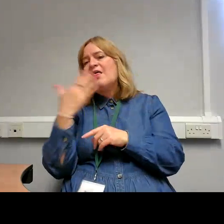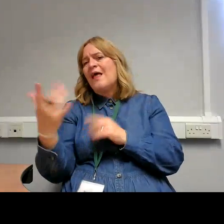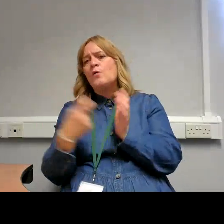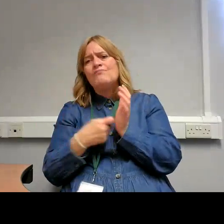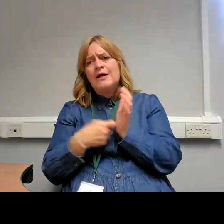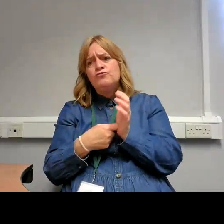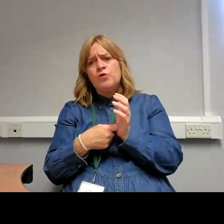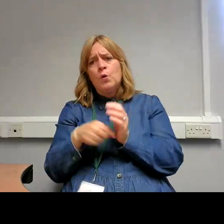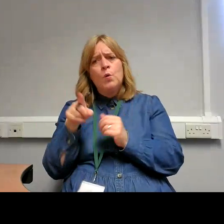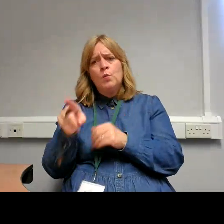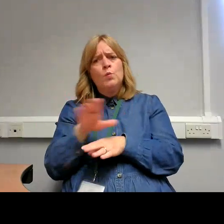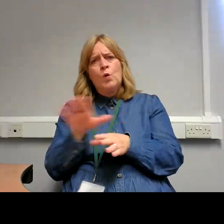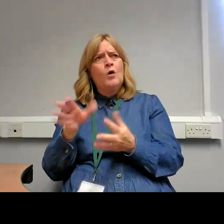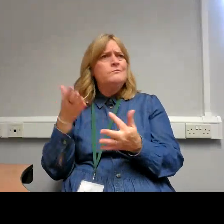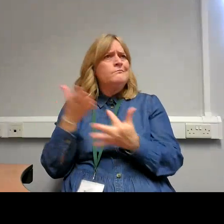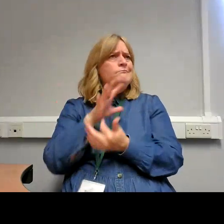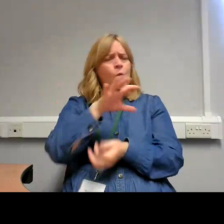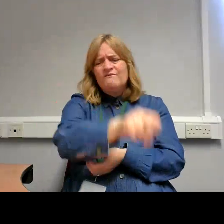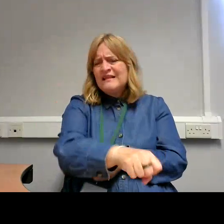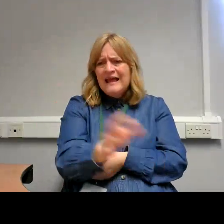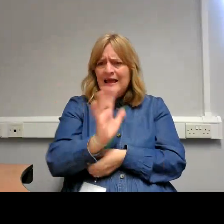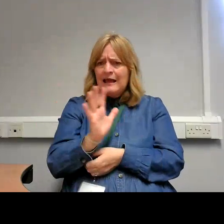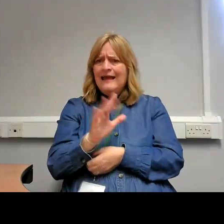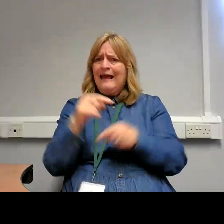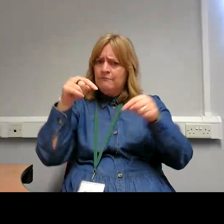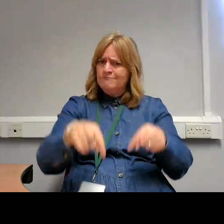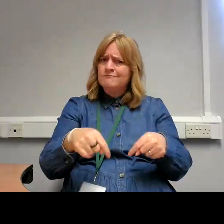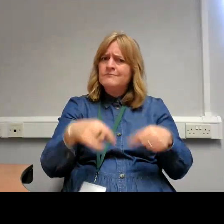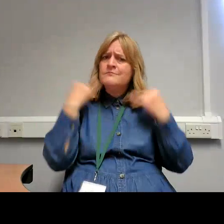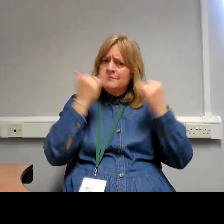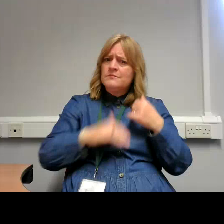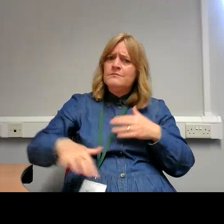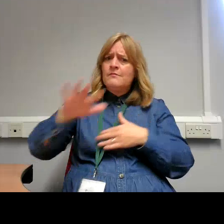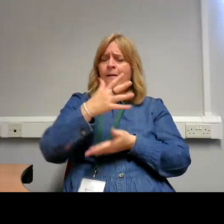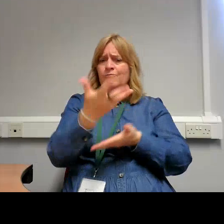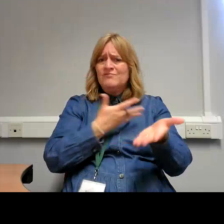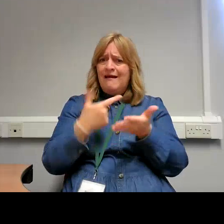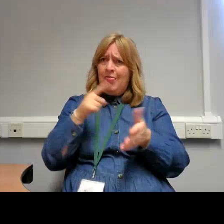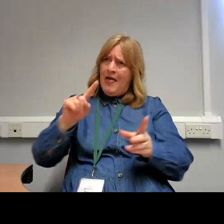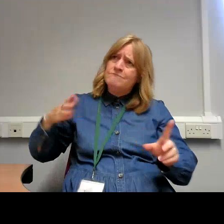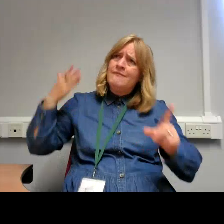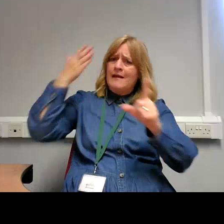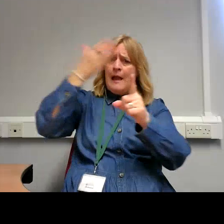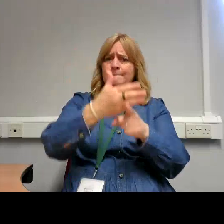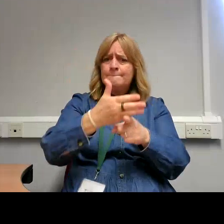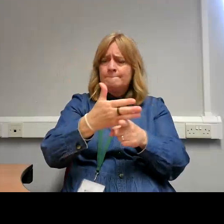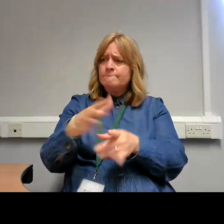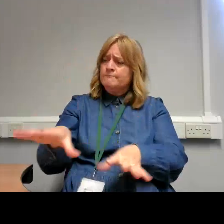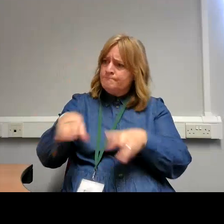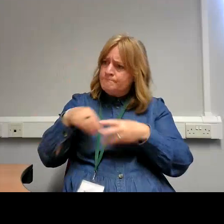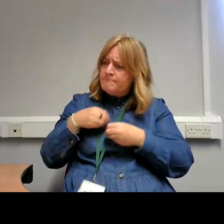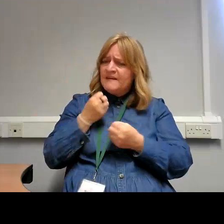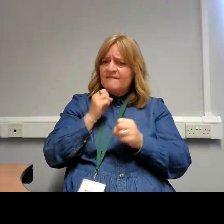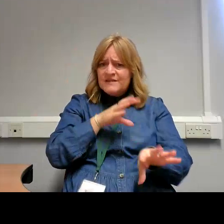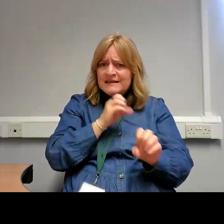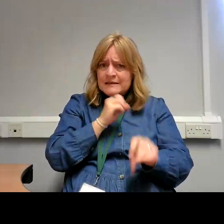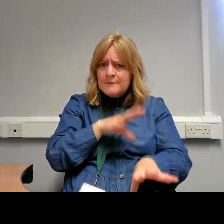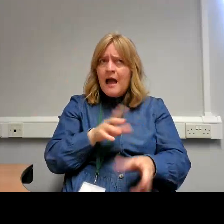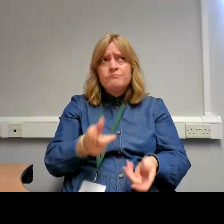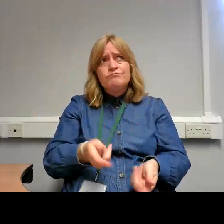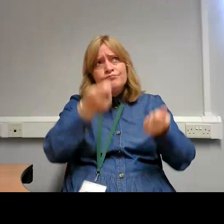overtaking. Part of the power of Derbyshire Dialogue is getting these ideas into the system, taking on the feedback, and hopefully getting